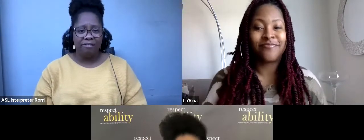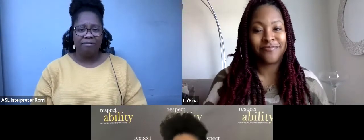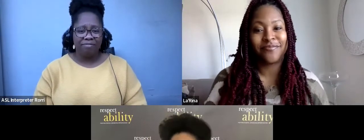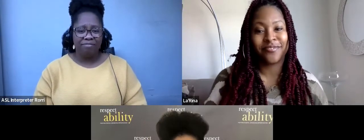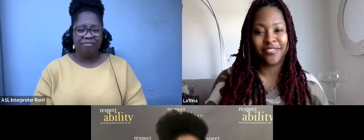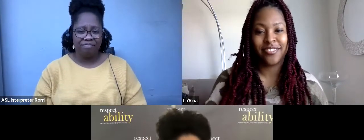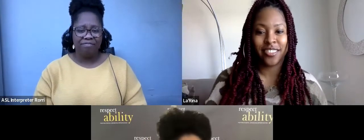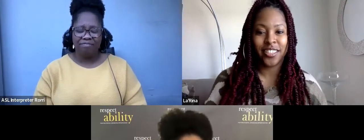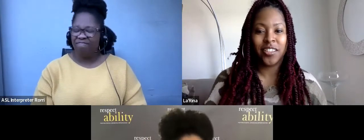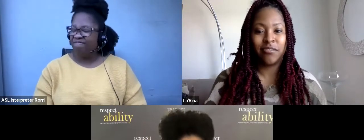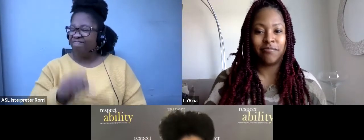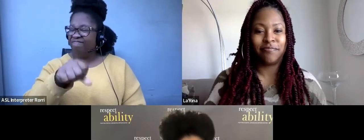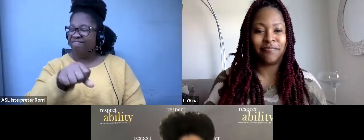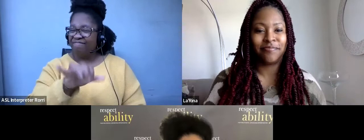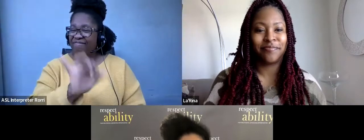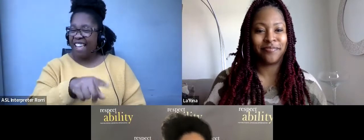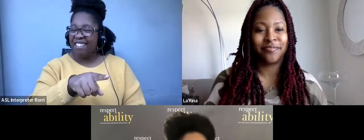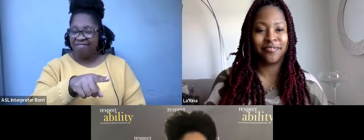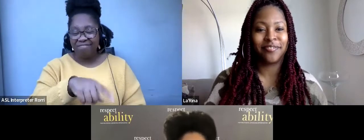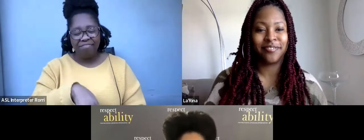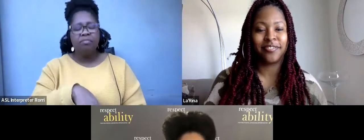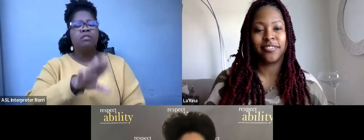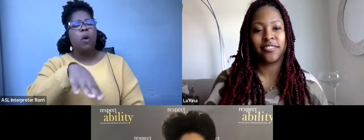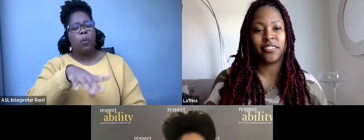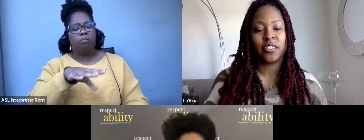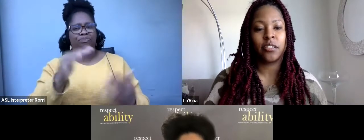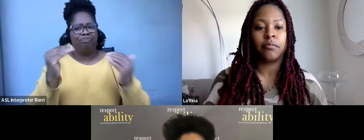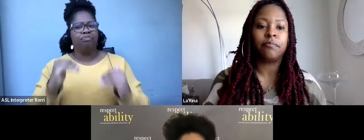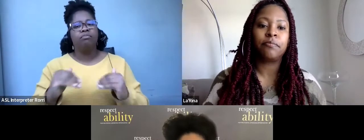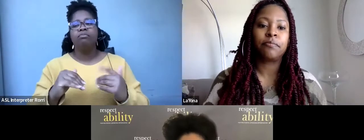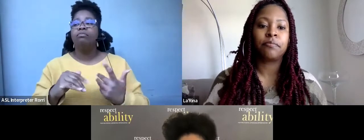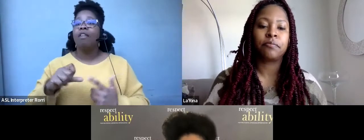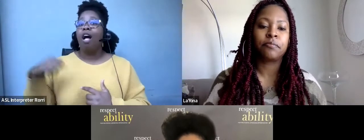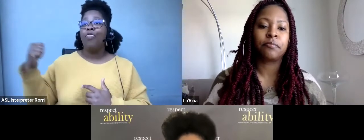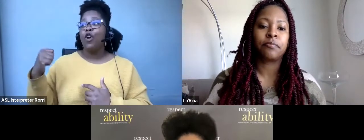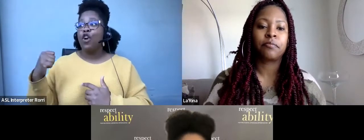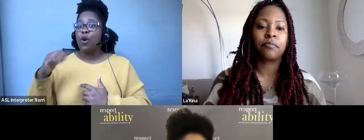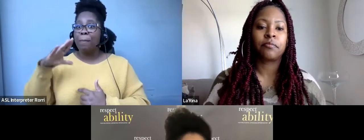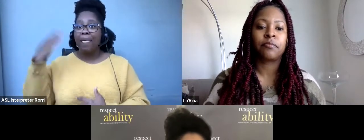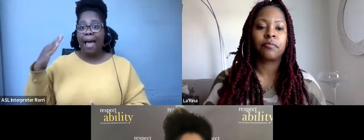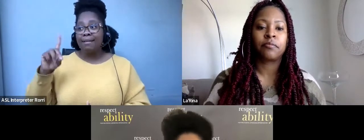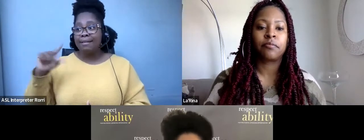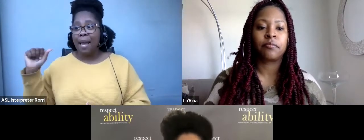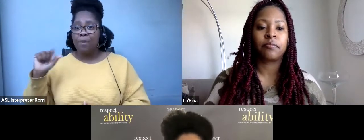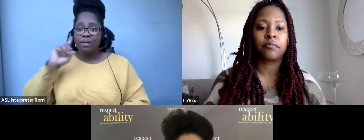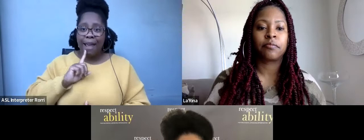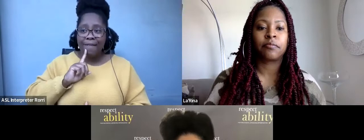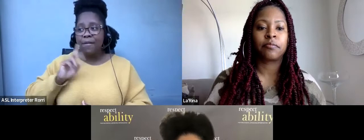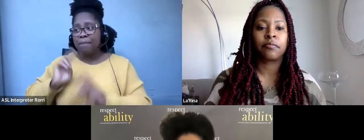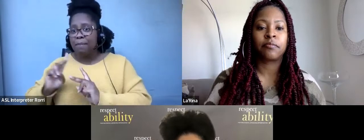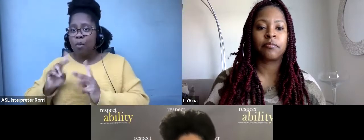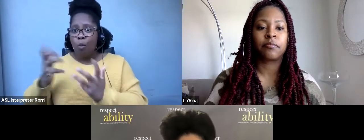spaces. Yep, exactly. So what advice do you have for up and coming Black and disabled, deaf and disabled